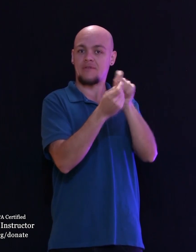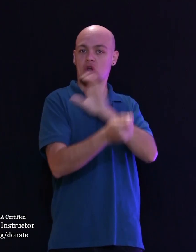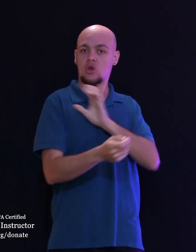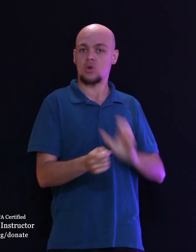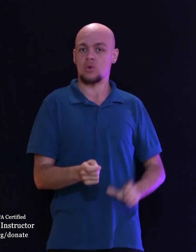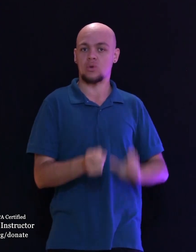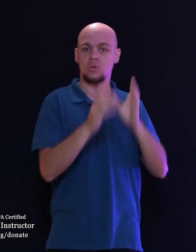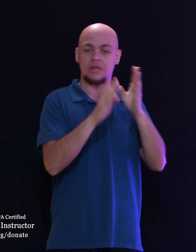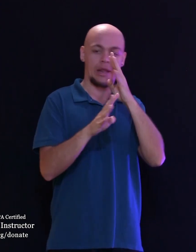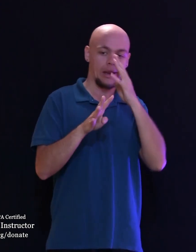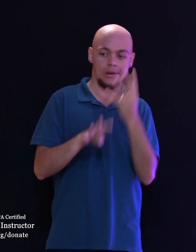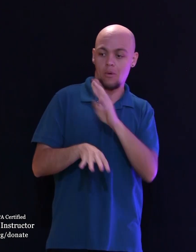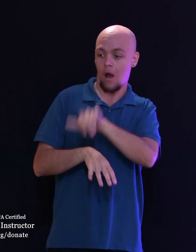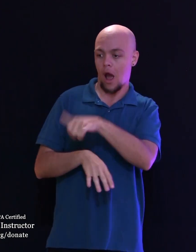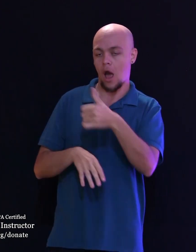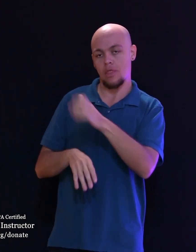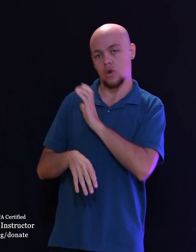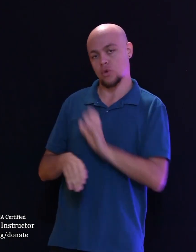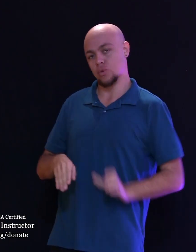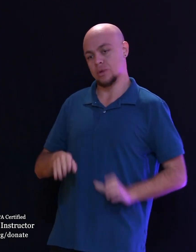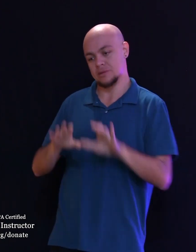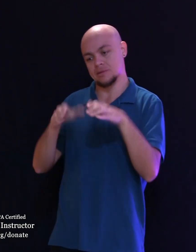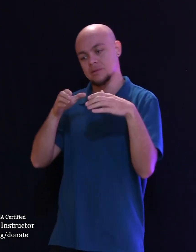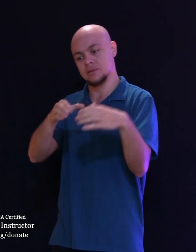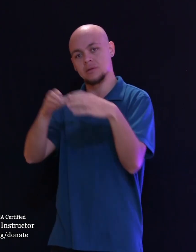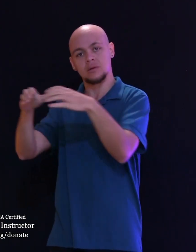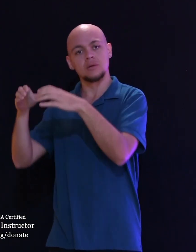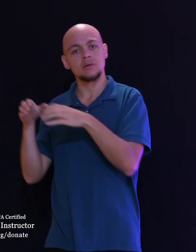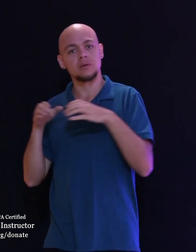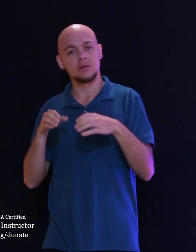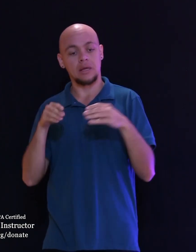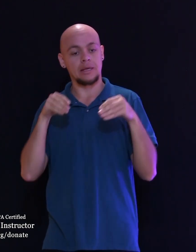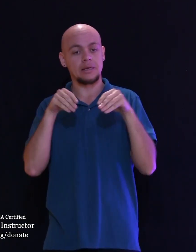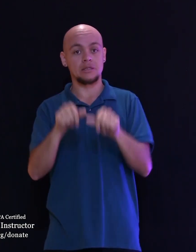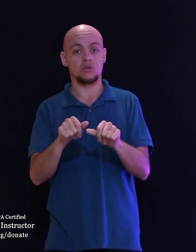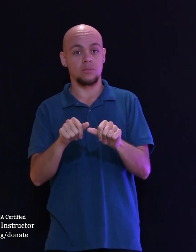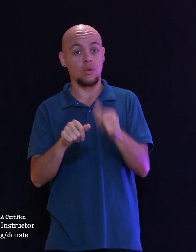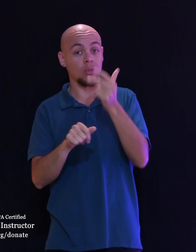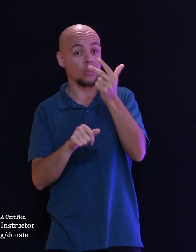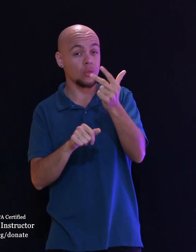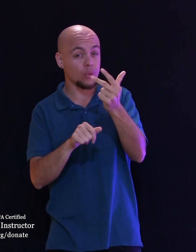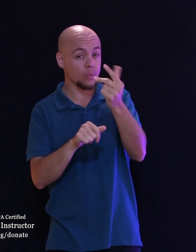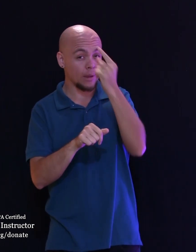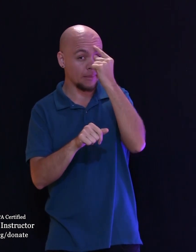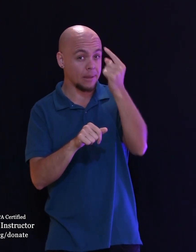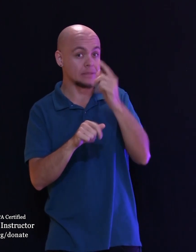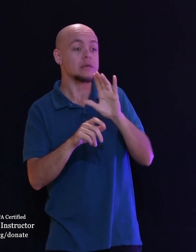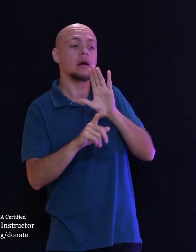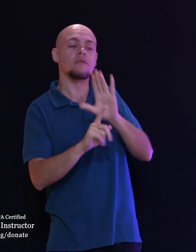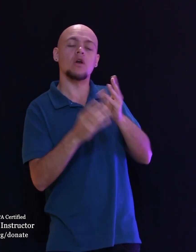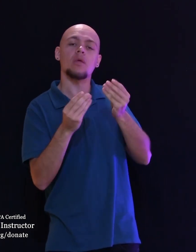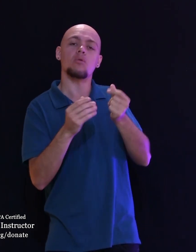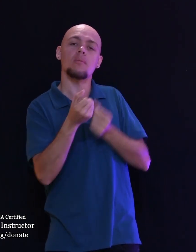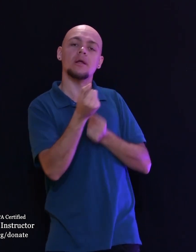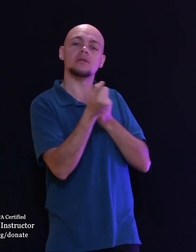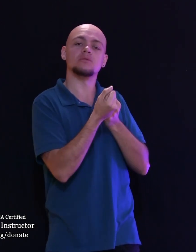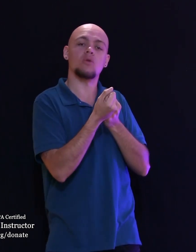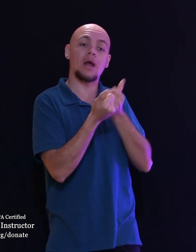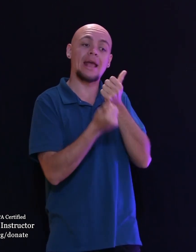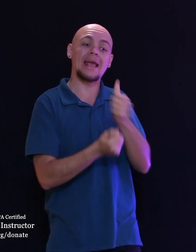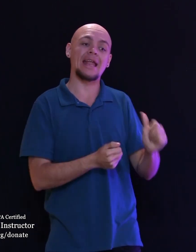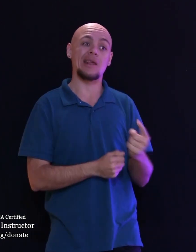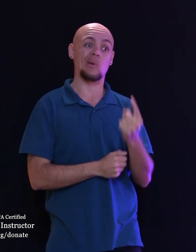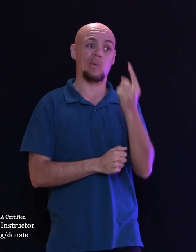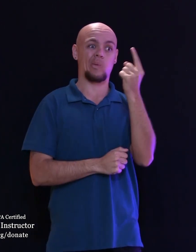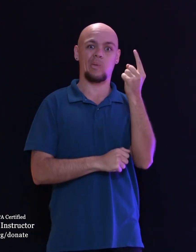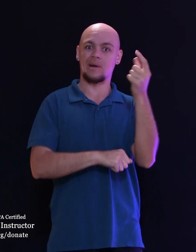of all other sects? That the same authority which can force a citizen to contribute 3 pence only of his property for the support of any